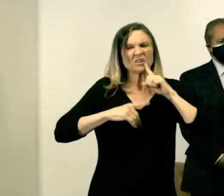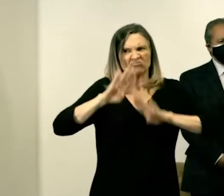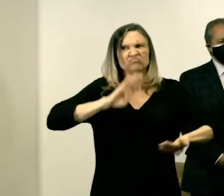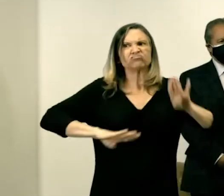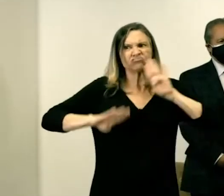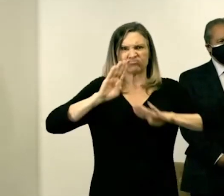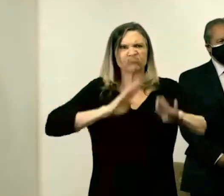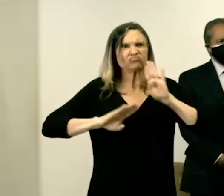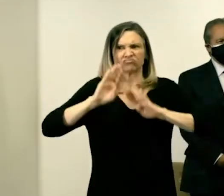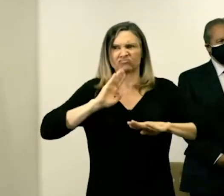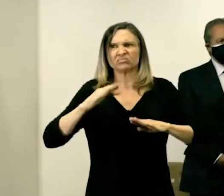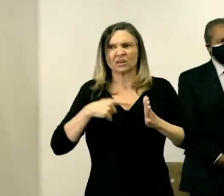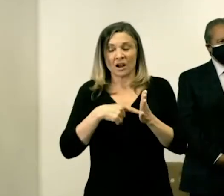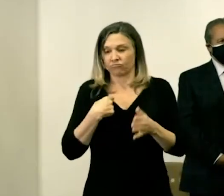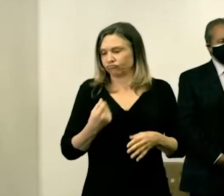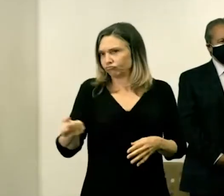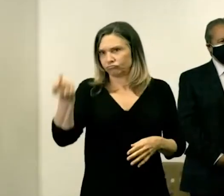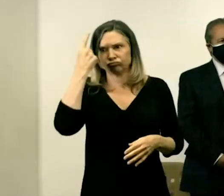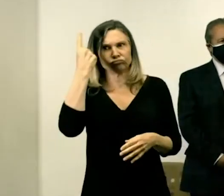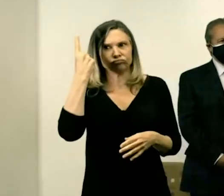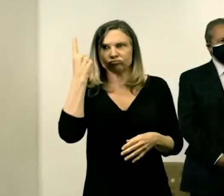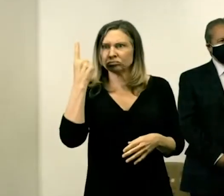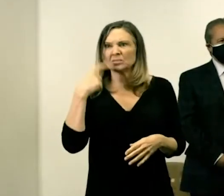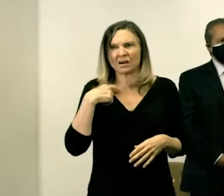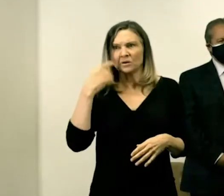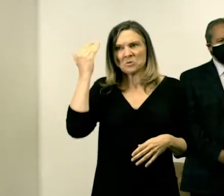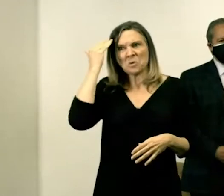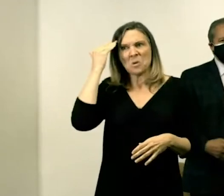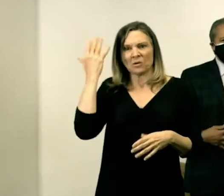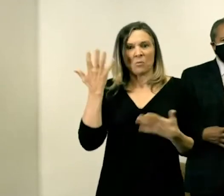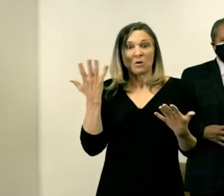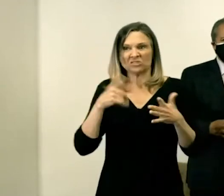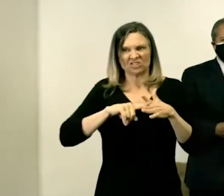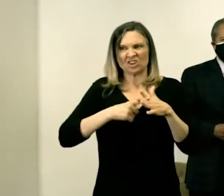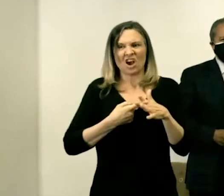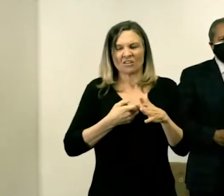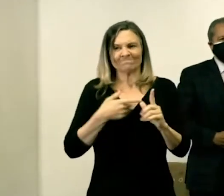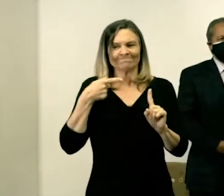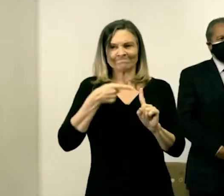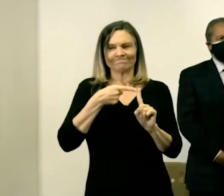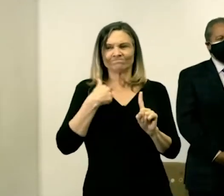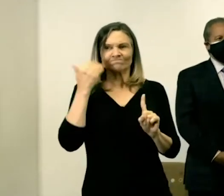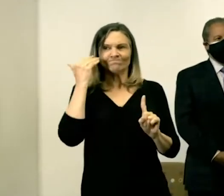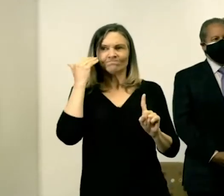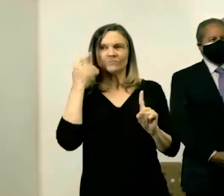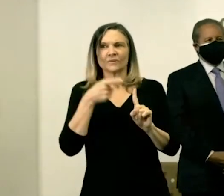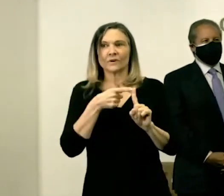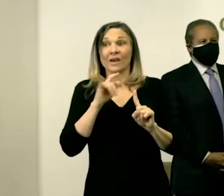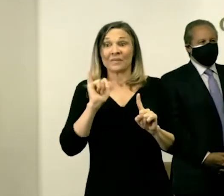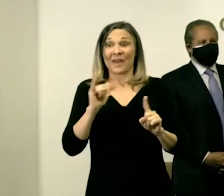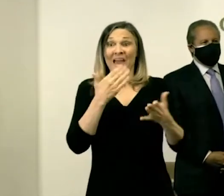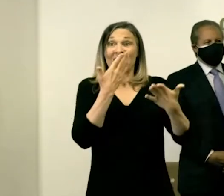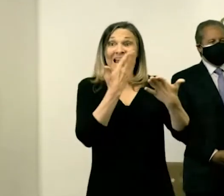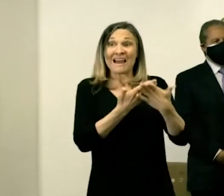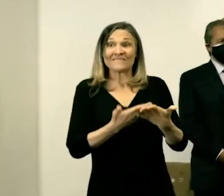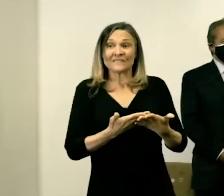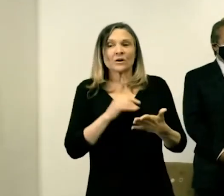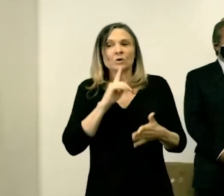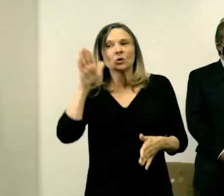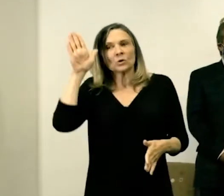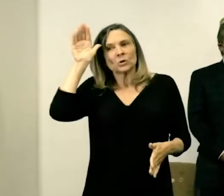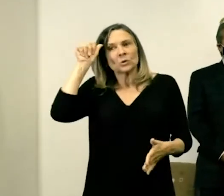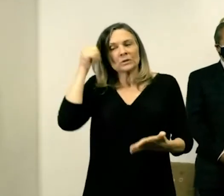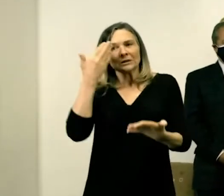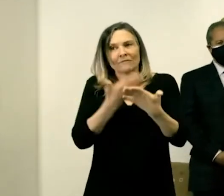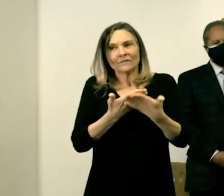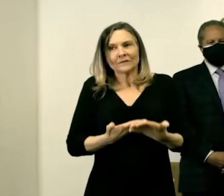So I understand that, but you got to know where the origins of this thing lie. And those facts are stubborn facts and they're in